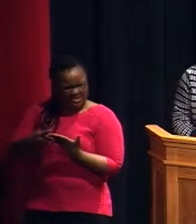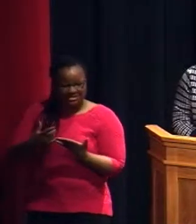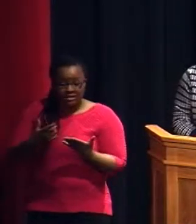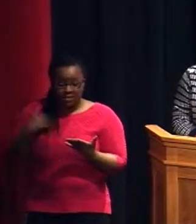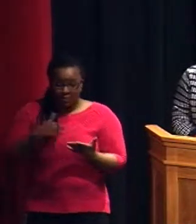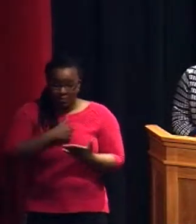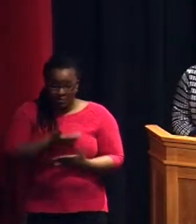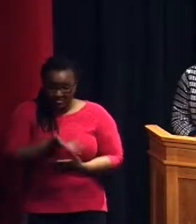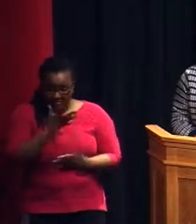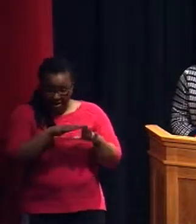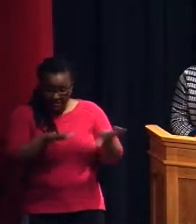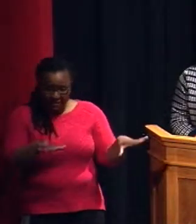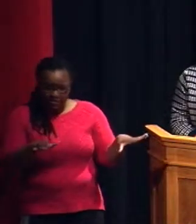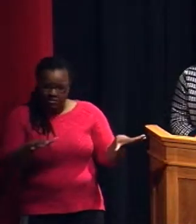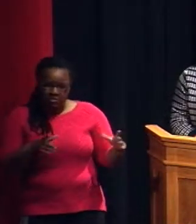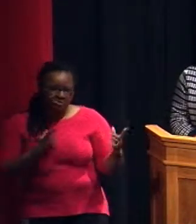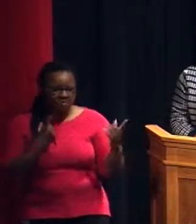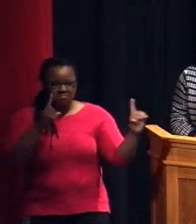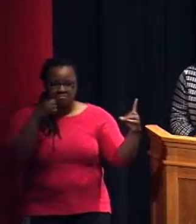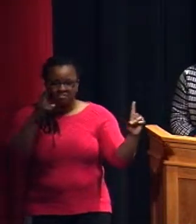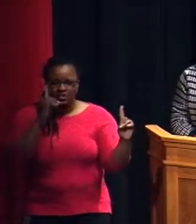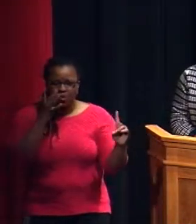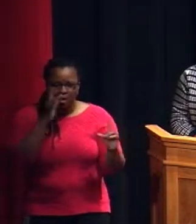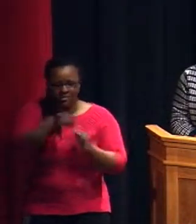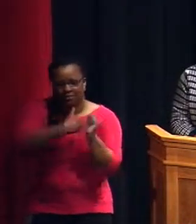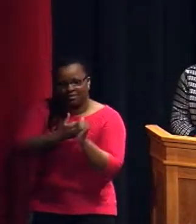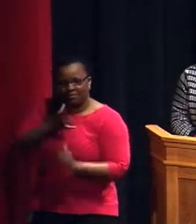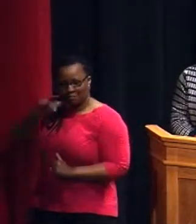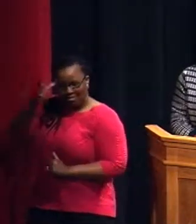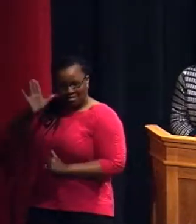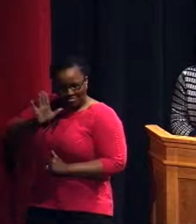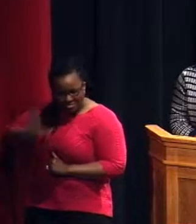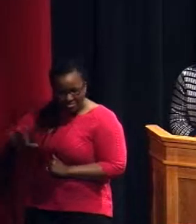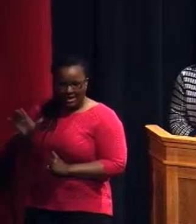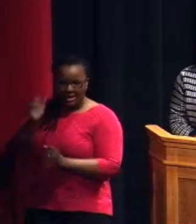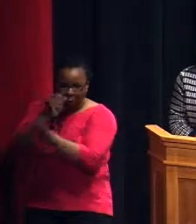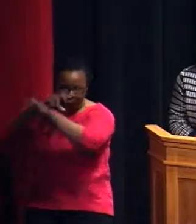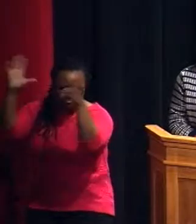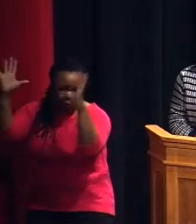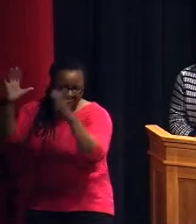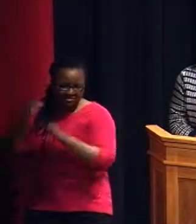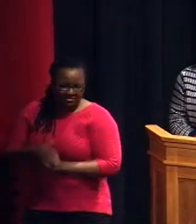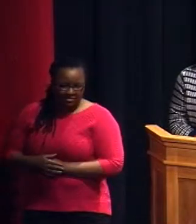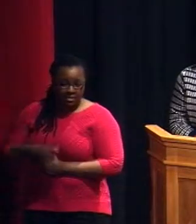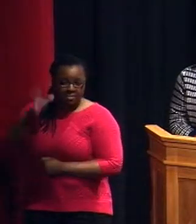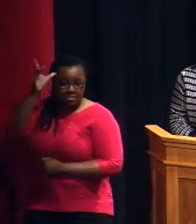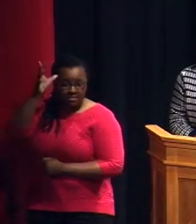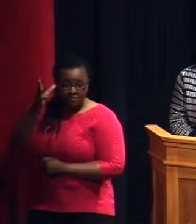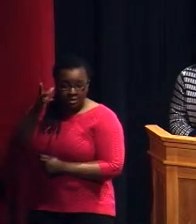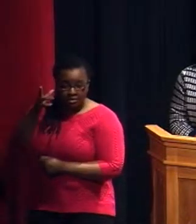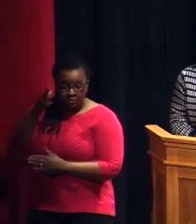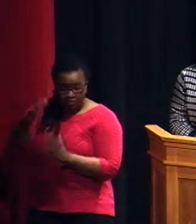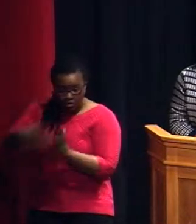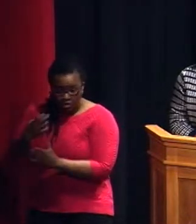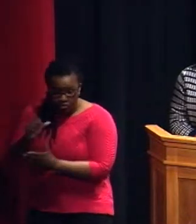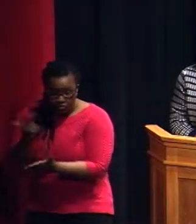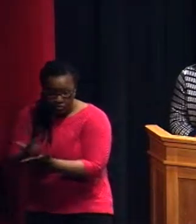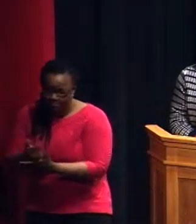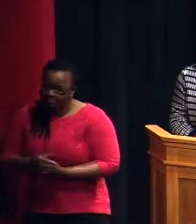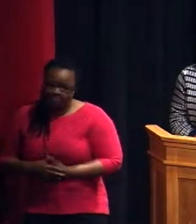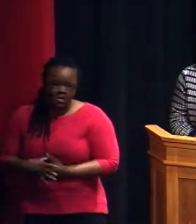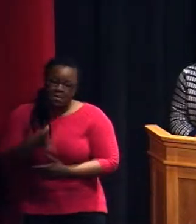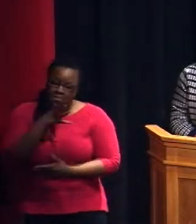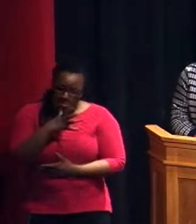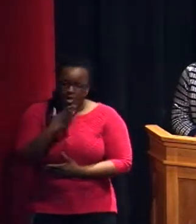are where we are because of a dream that they had. My father did not finish high school. My mother did finish high school, but she did not go